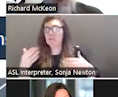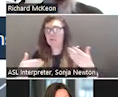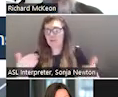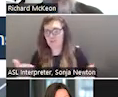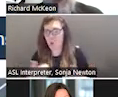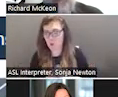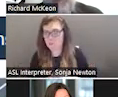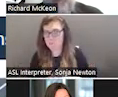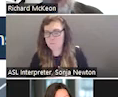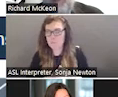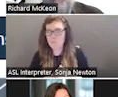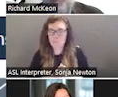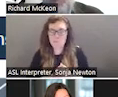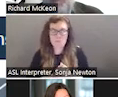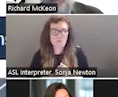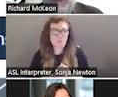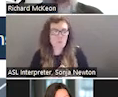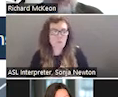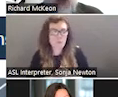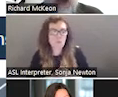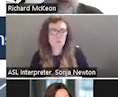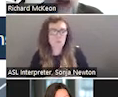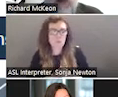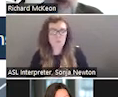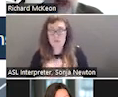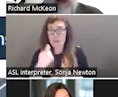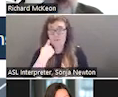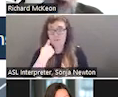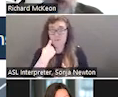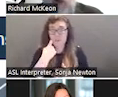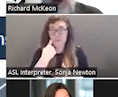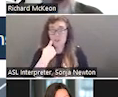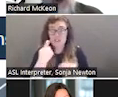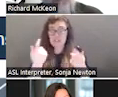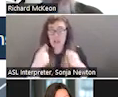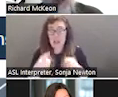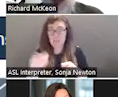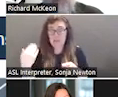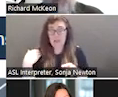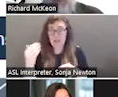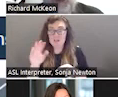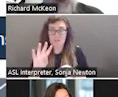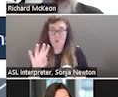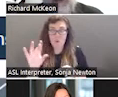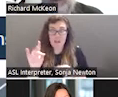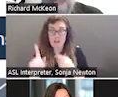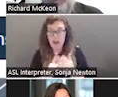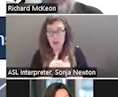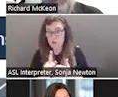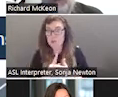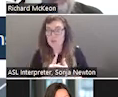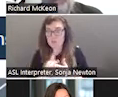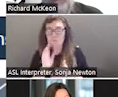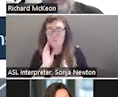mobile crisis services. So that just came out in the last 48 hours. I will put that